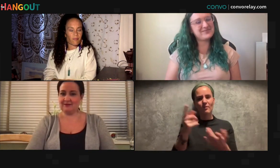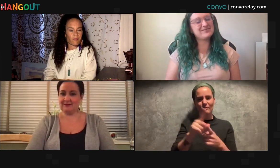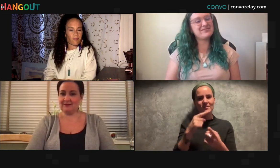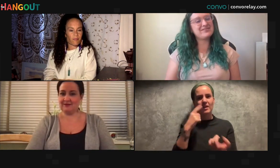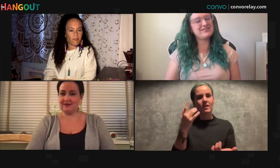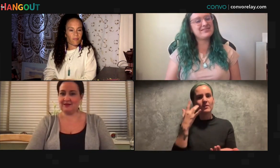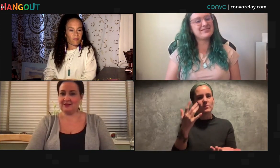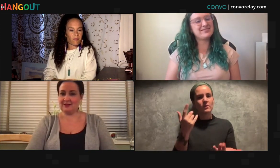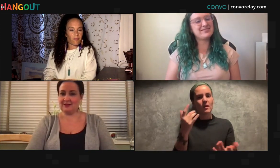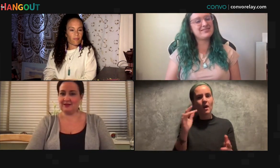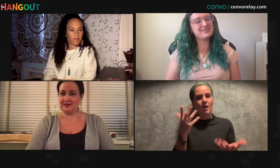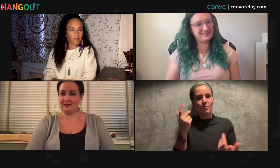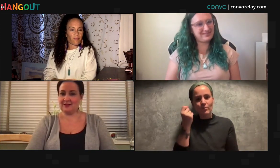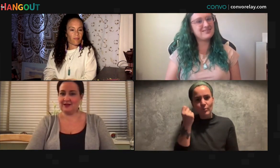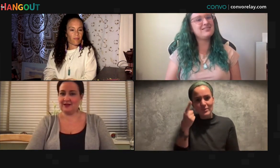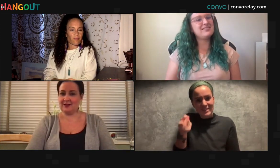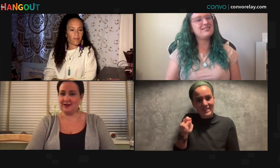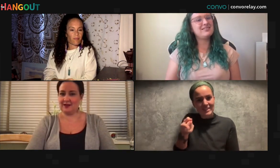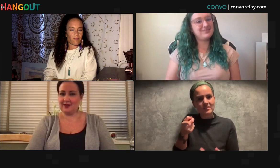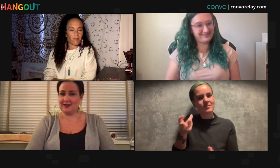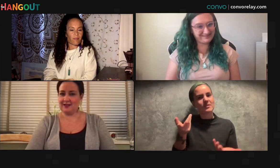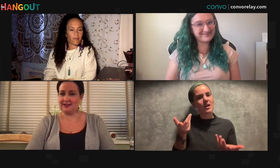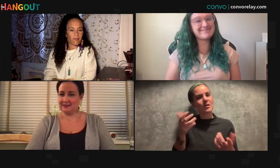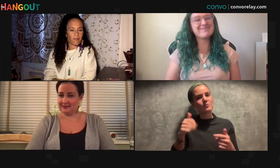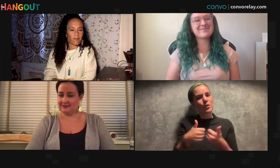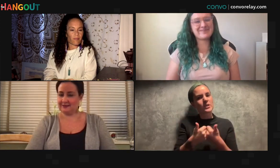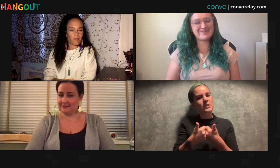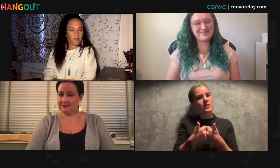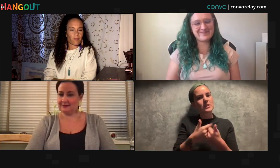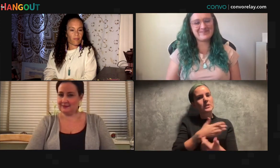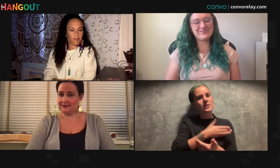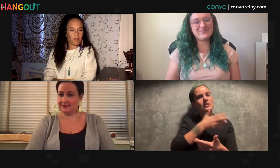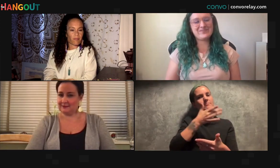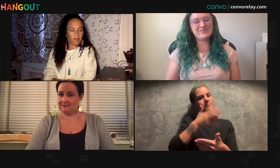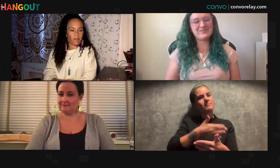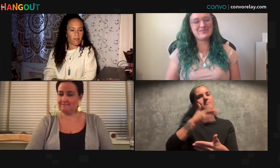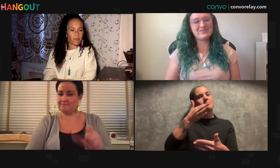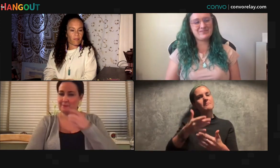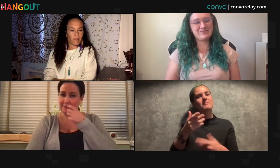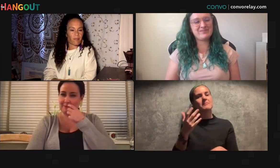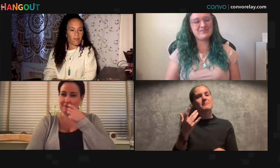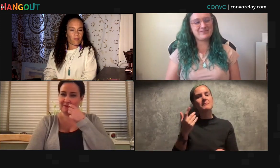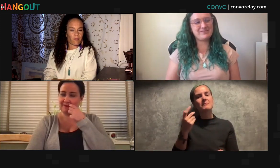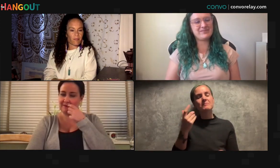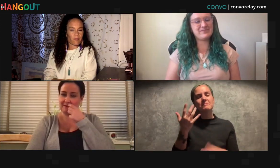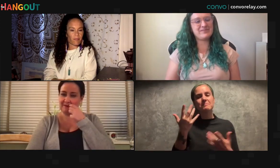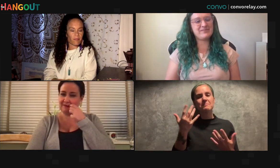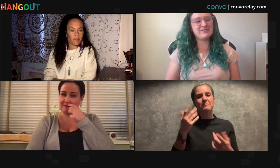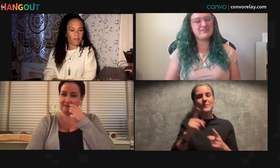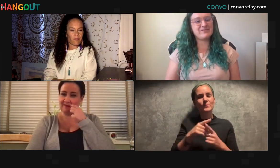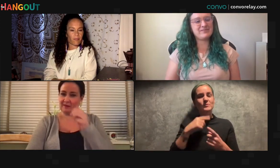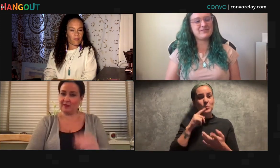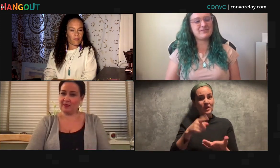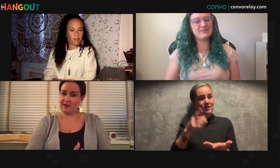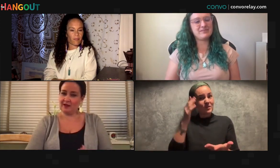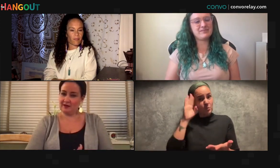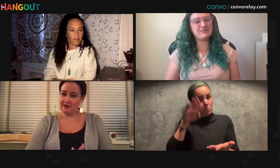is Belinda. Yeah, I know you've known my story, but understanding that there are challenges that come up from time to time.